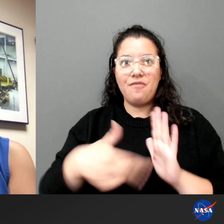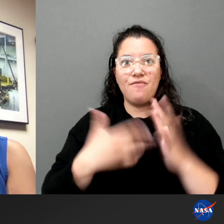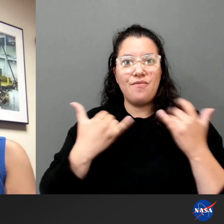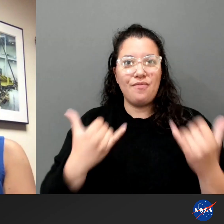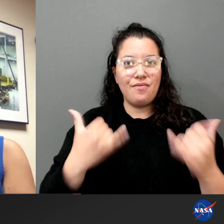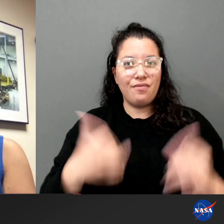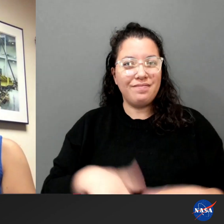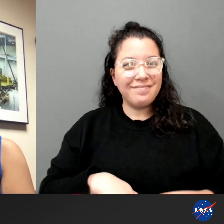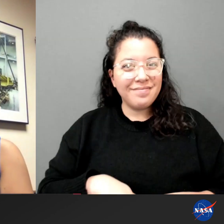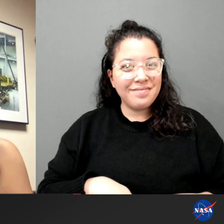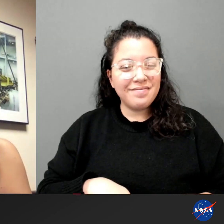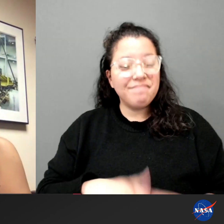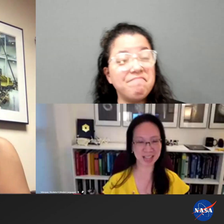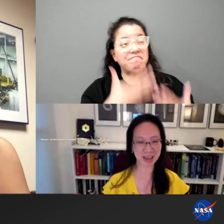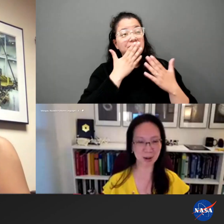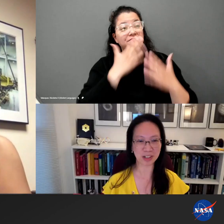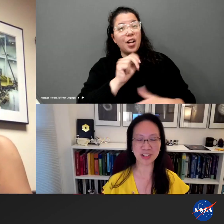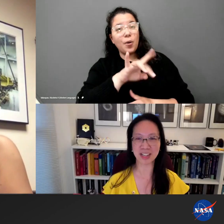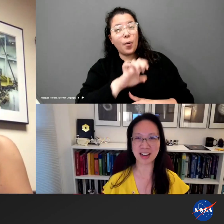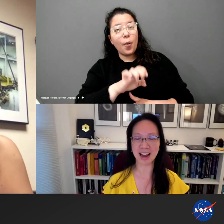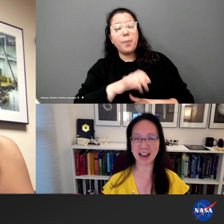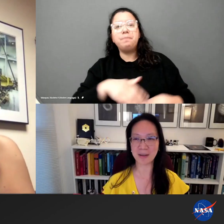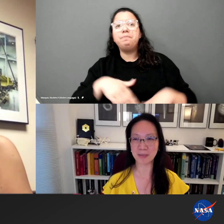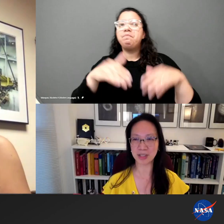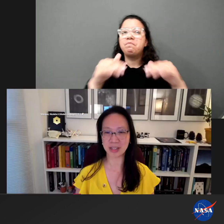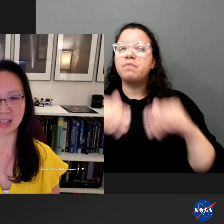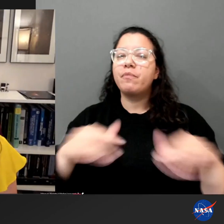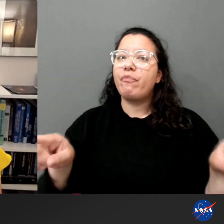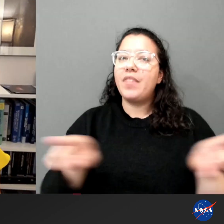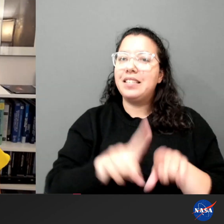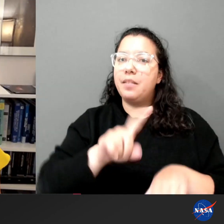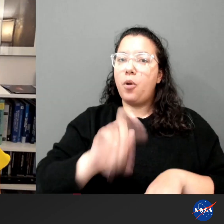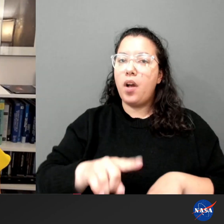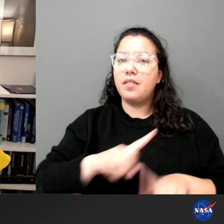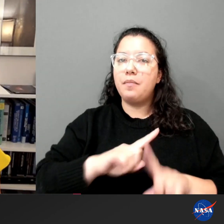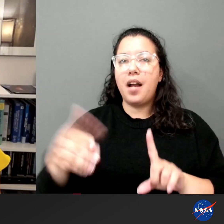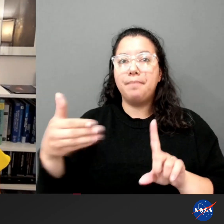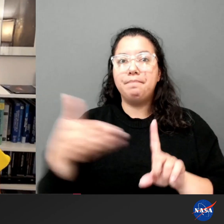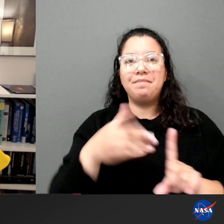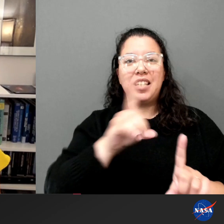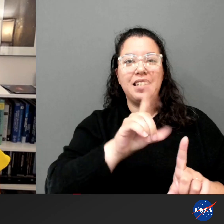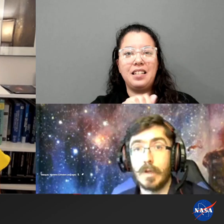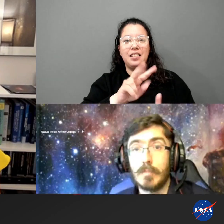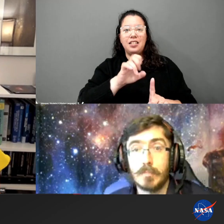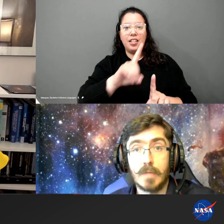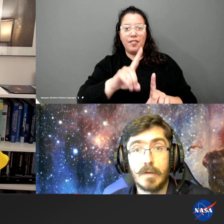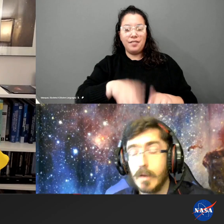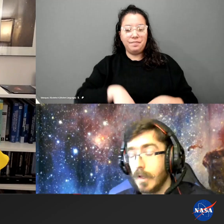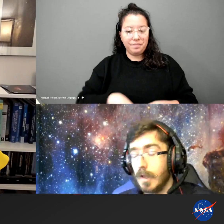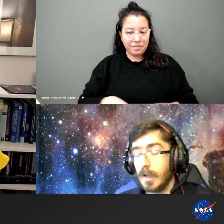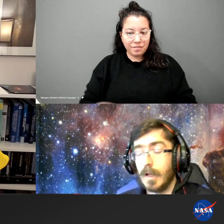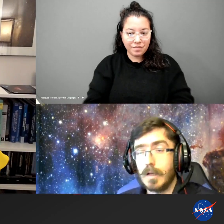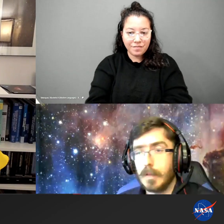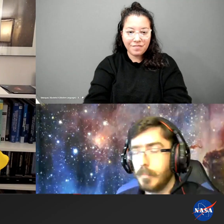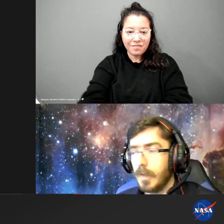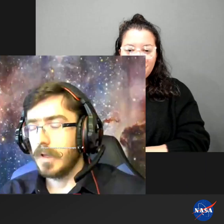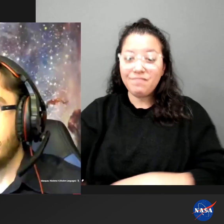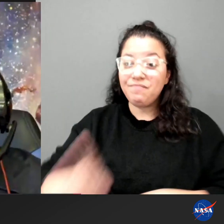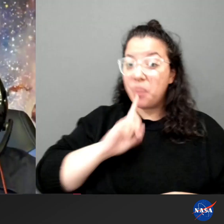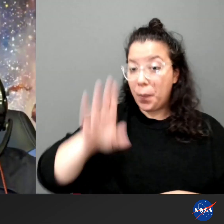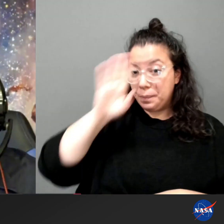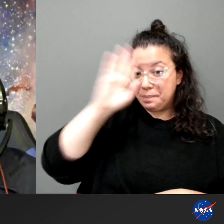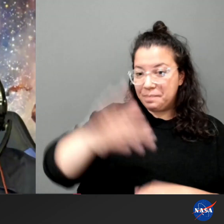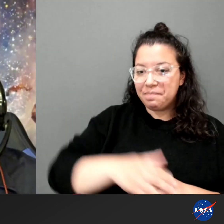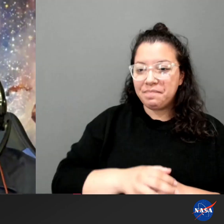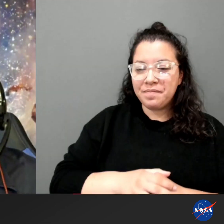Great, thank you, Nicole. So next, the same question to David. Okay, hi. I